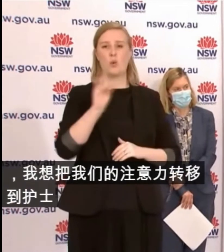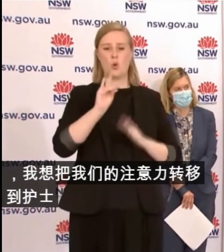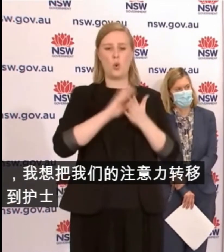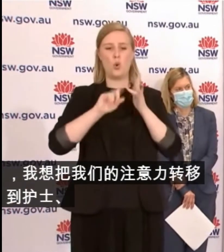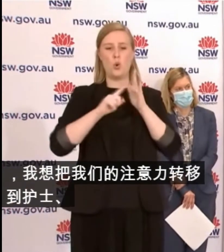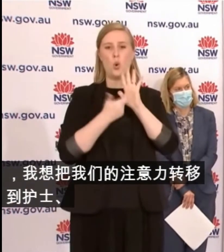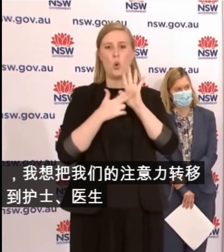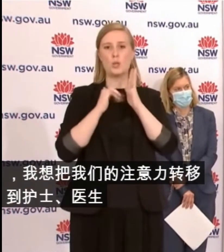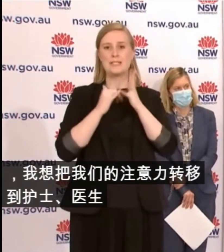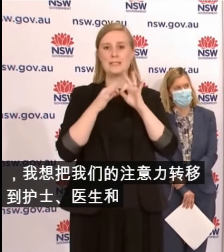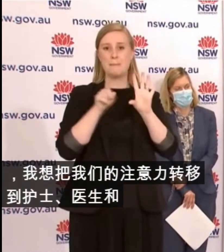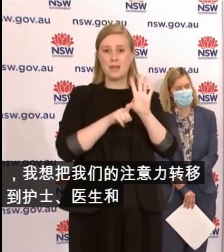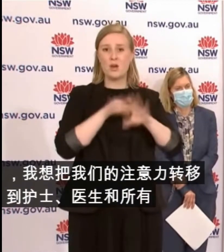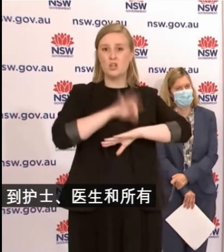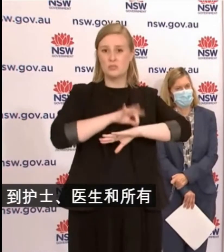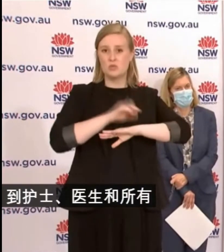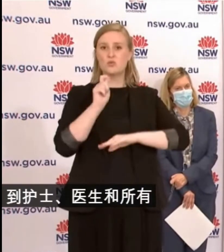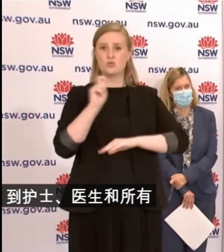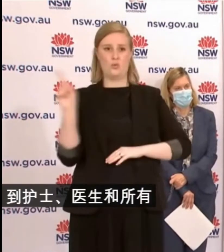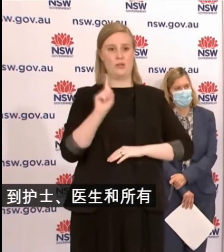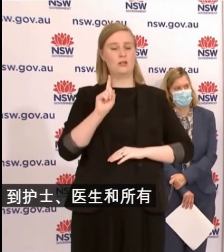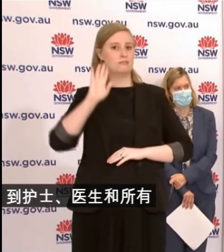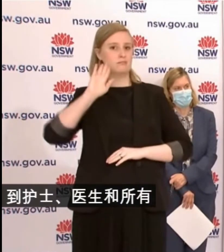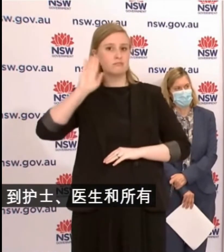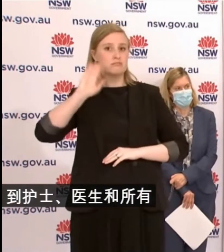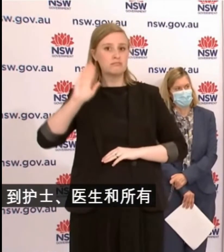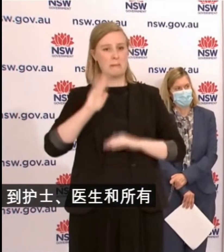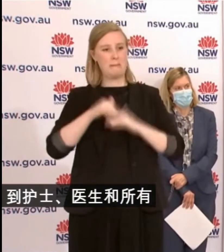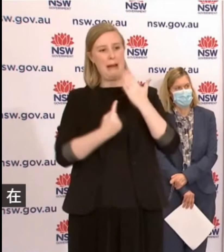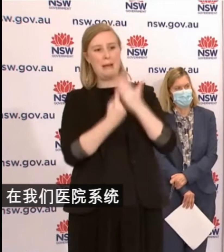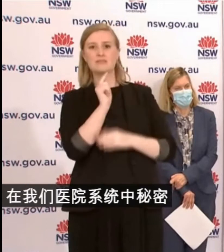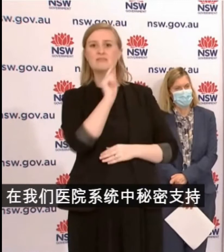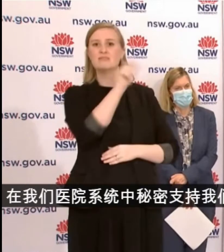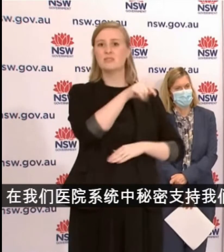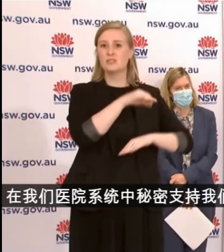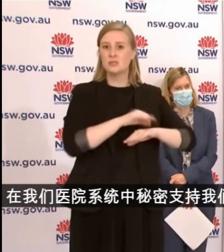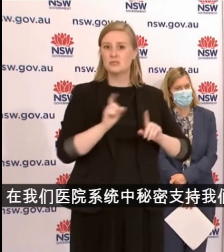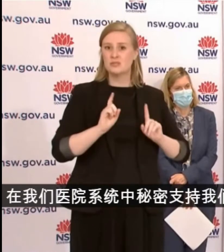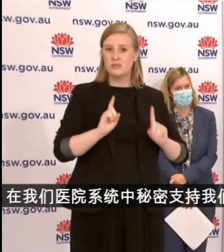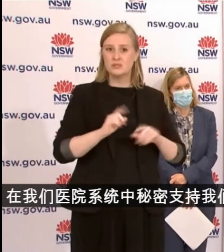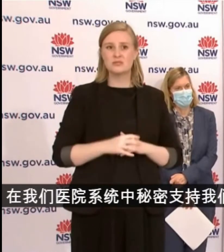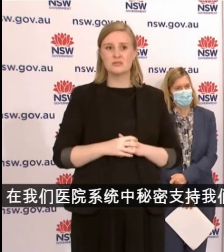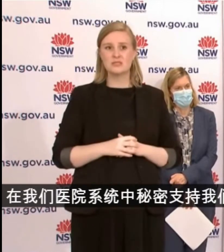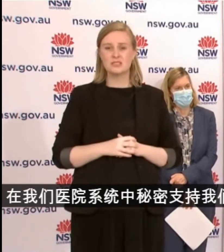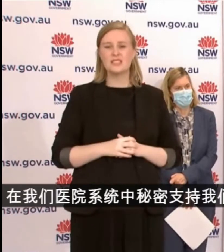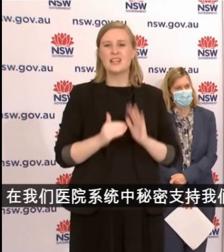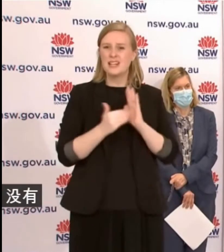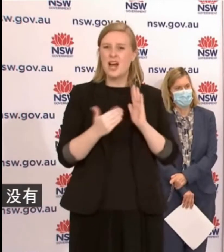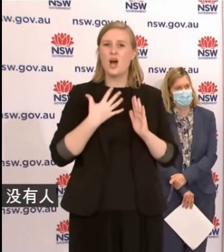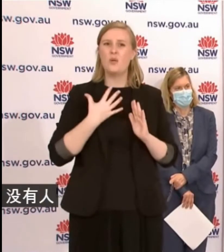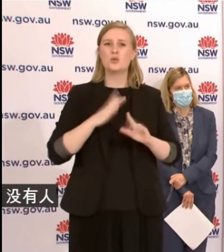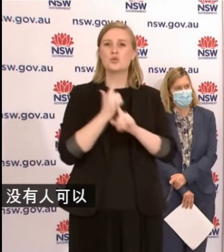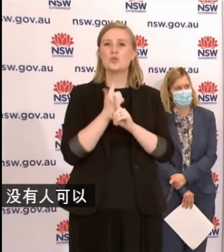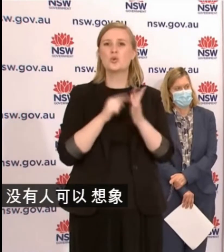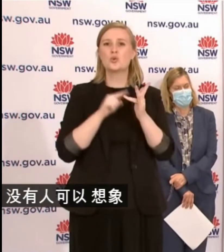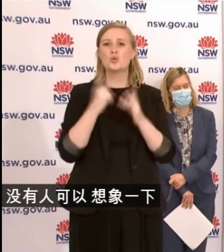the nurses and the doctors and all the health clinicians who are supporting our patients with COVID in our hospital system. None